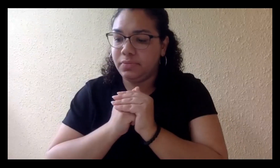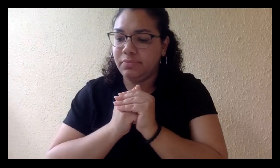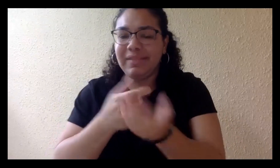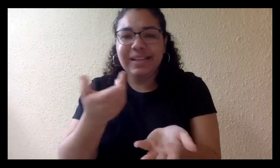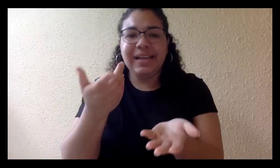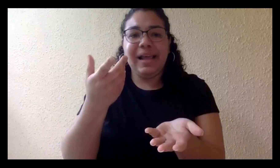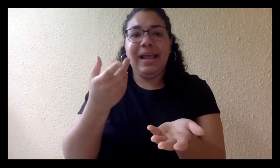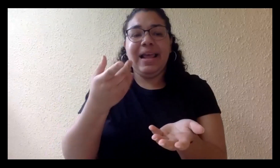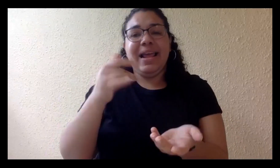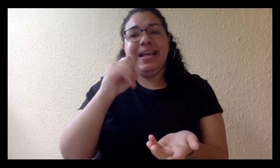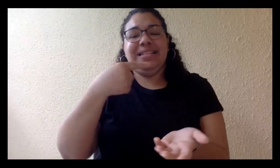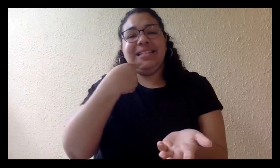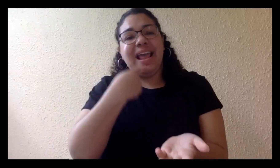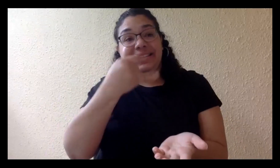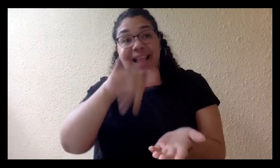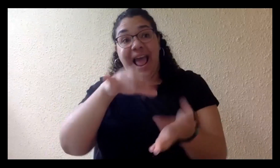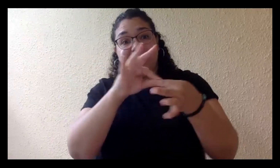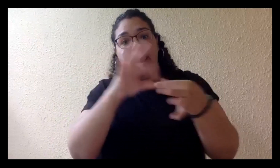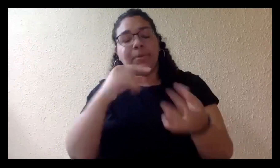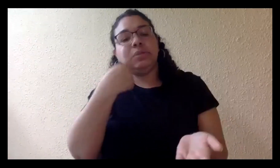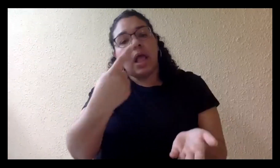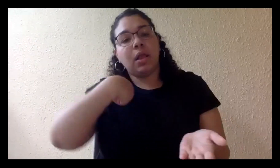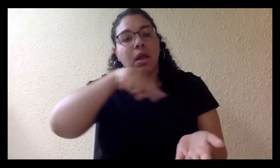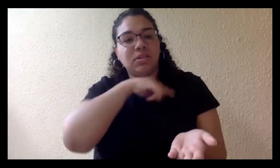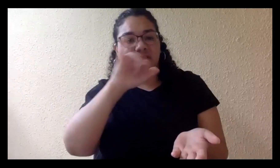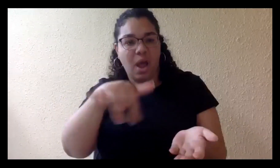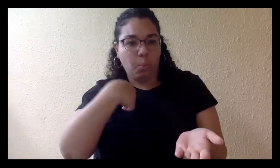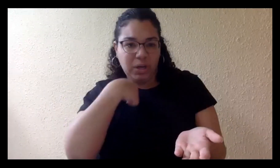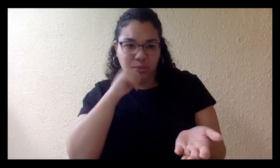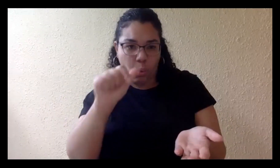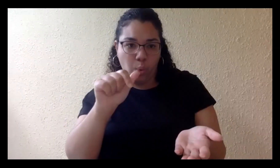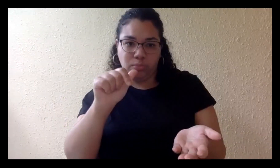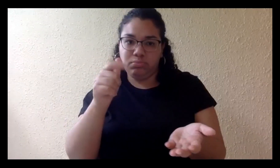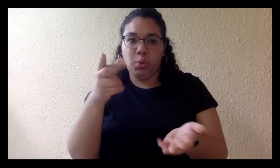It diminishes our part of the world.